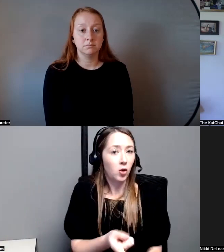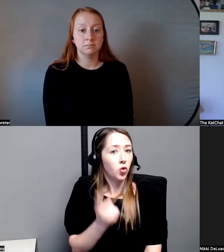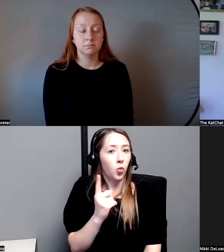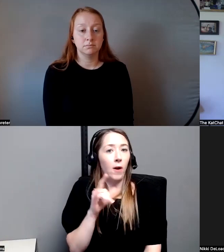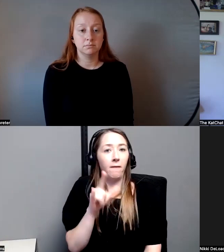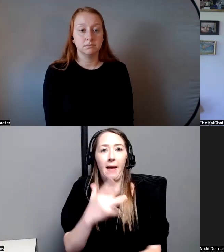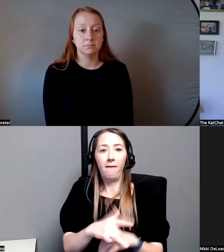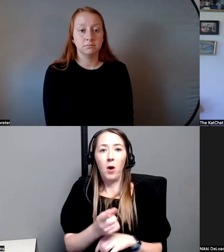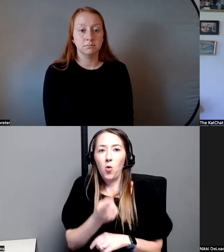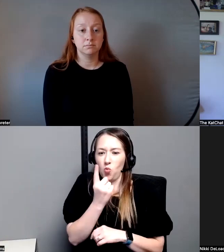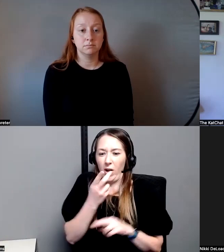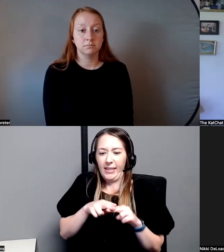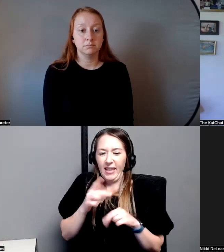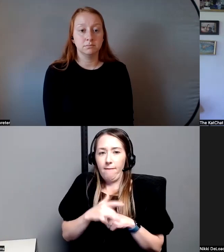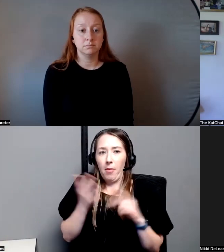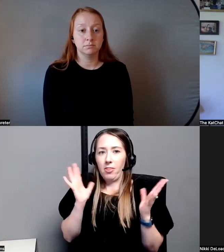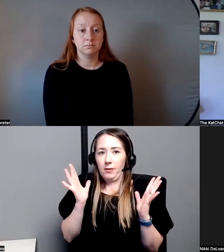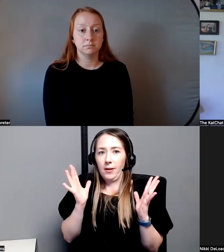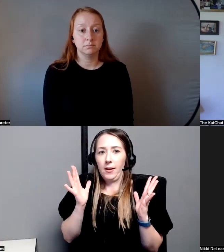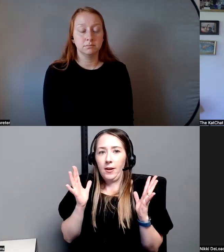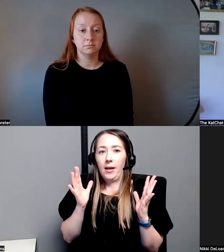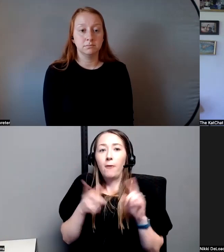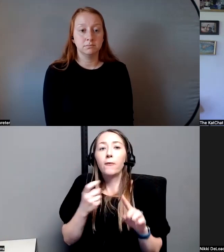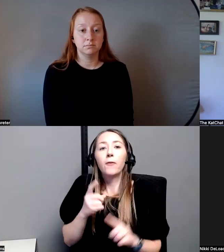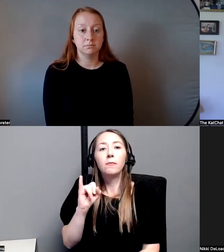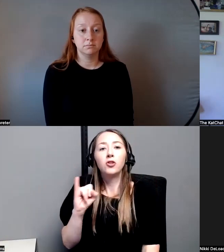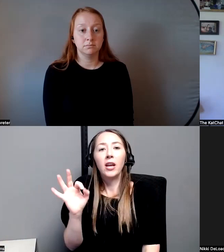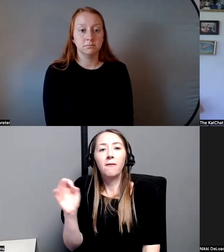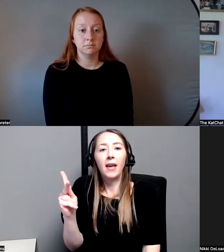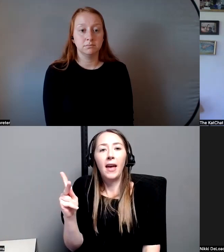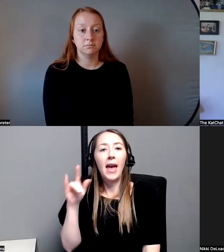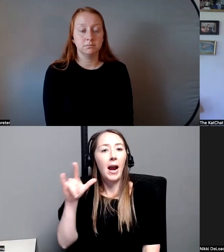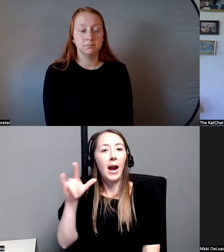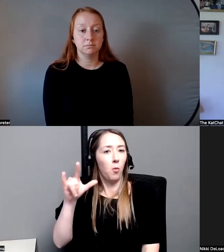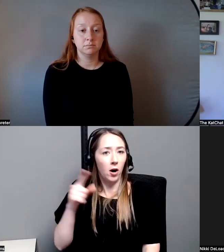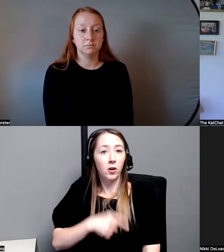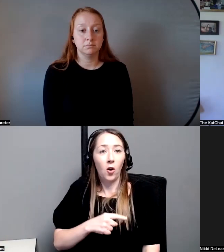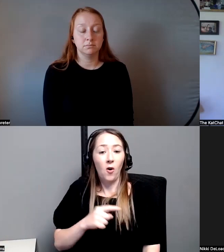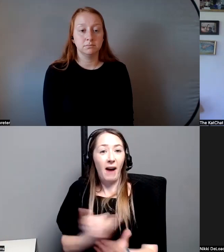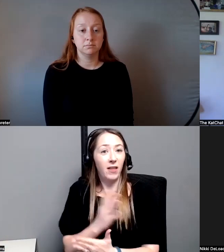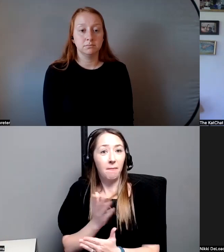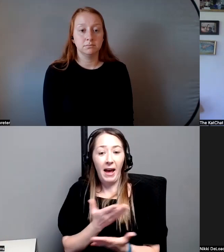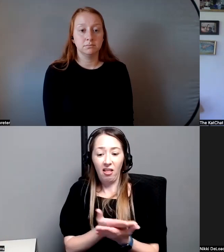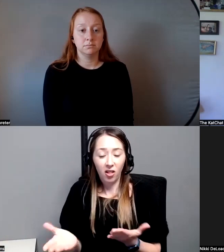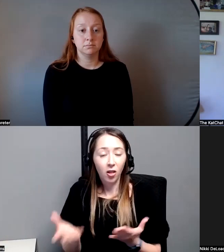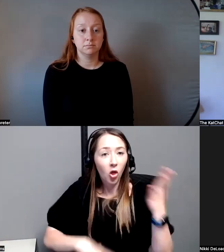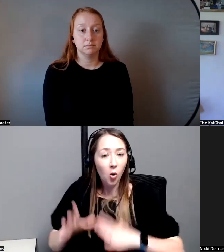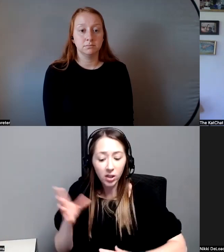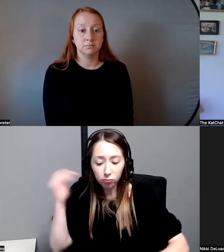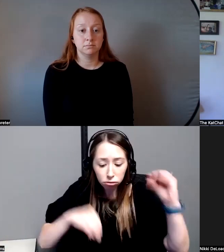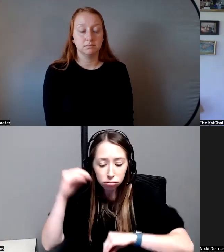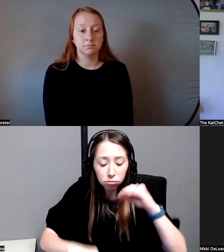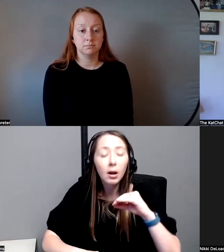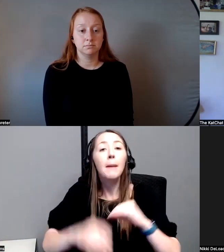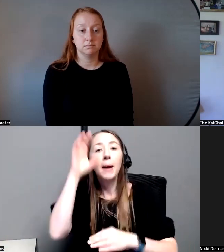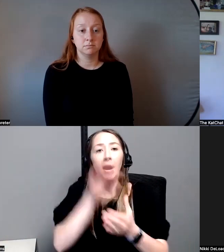one seat available, and it was out of JFK. And so I quickly threw all my stuff in a suitcase. My husband drove me to